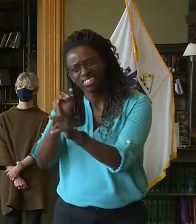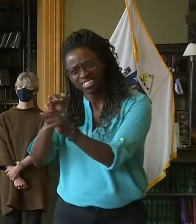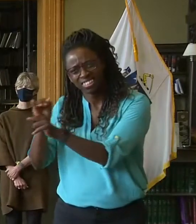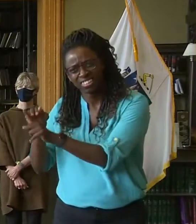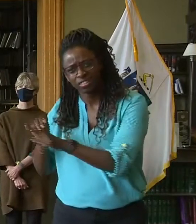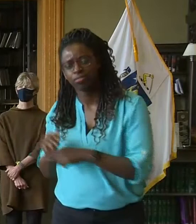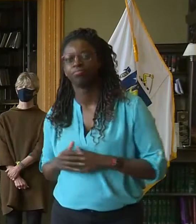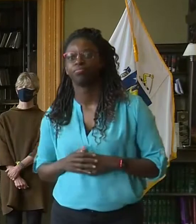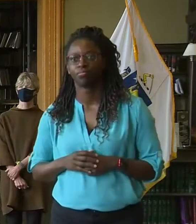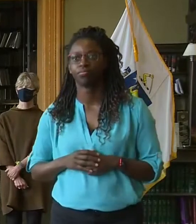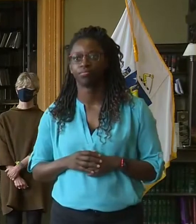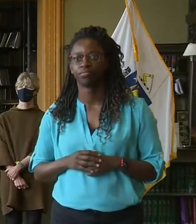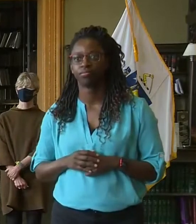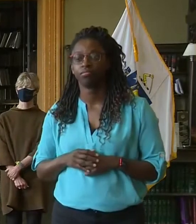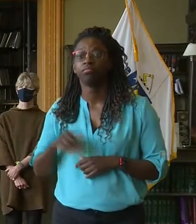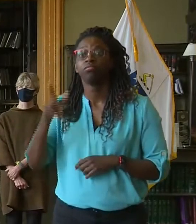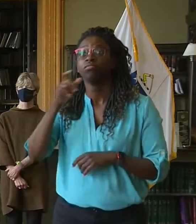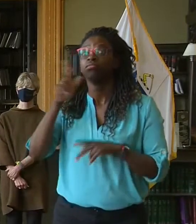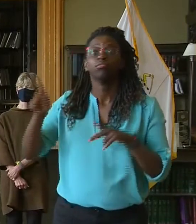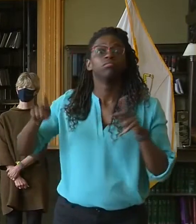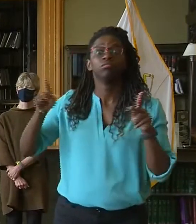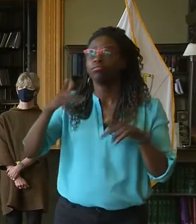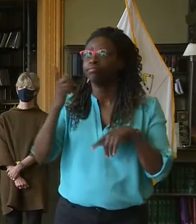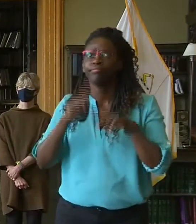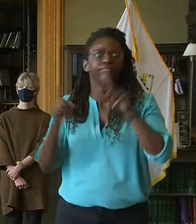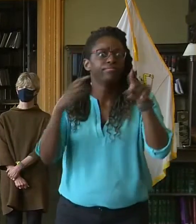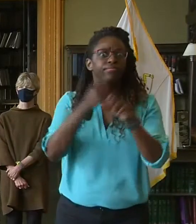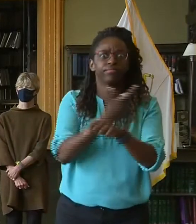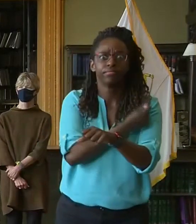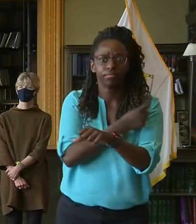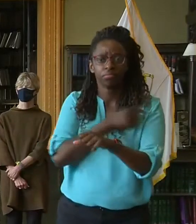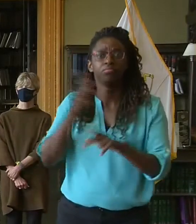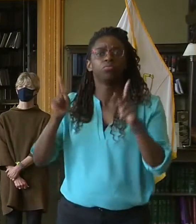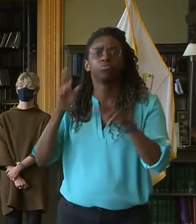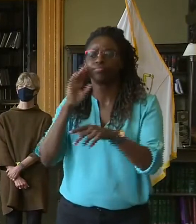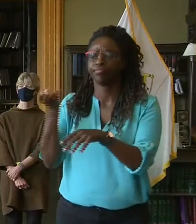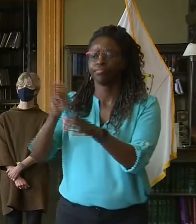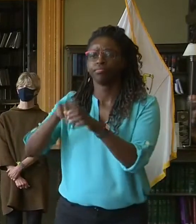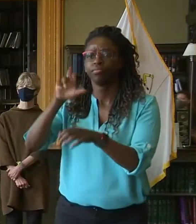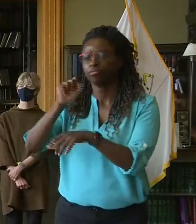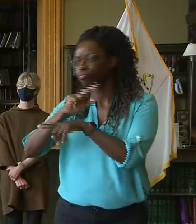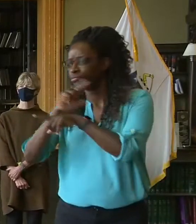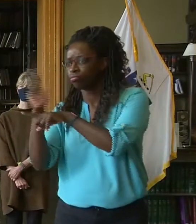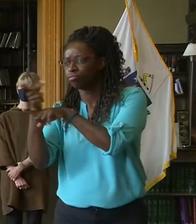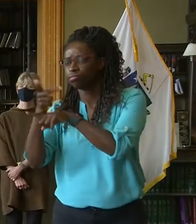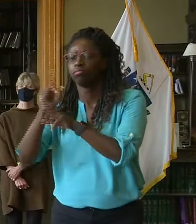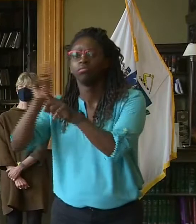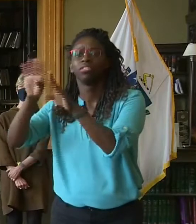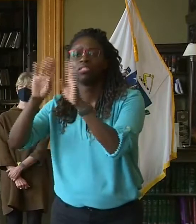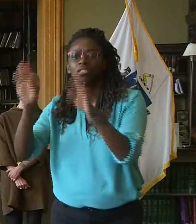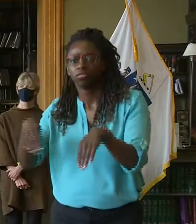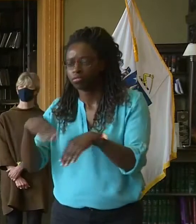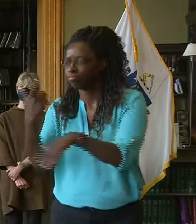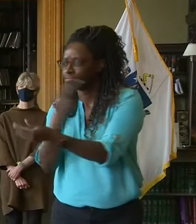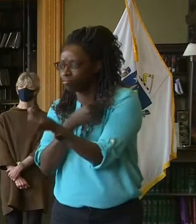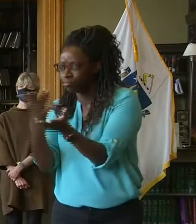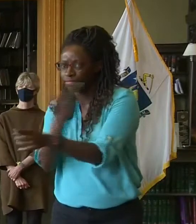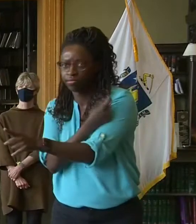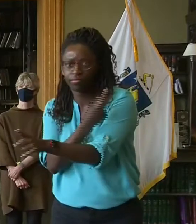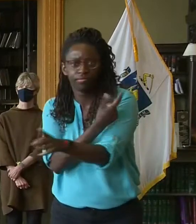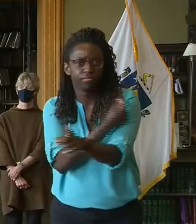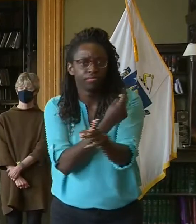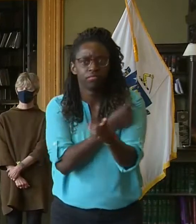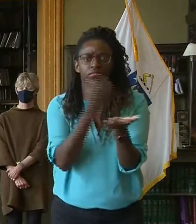homebound program to reach anyone that has an issue with getting a vaccine. We're increasing our mobile clinics